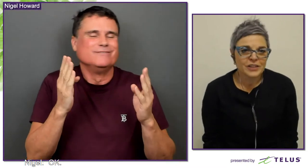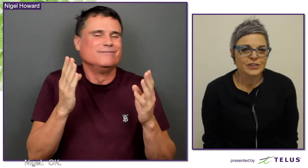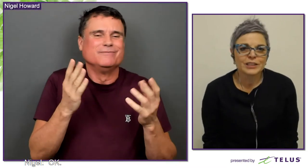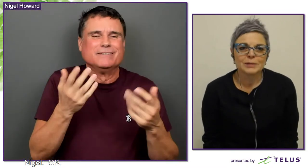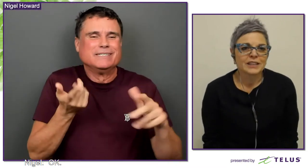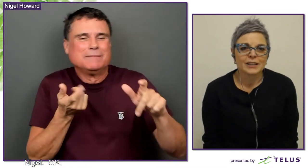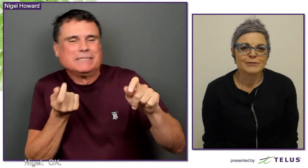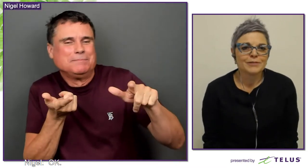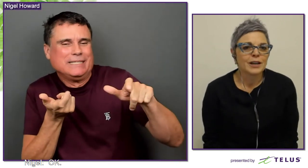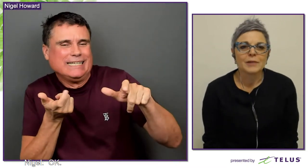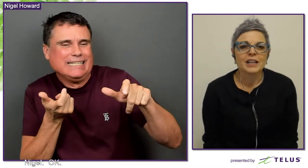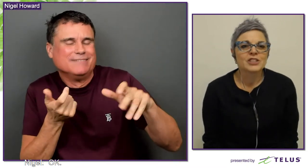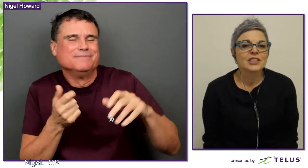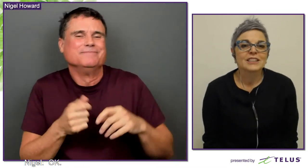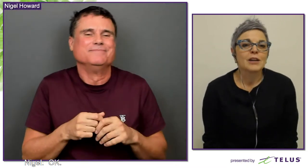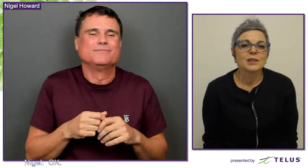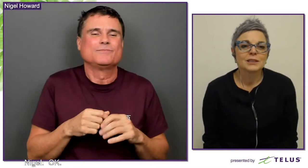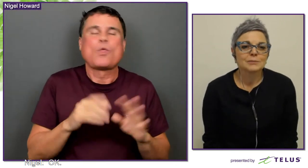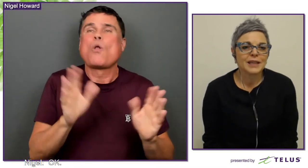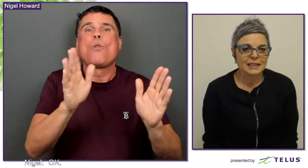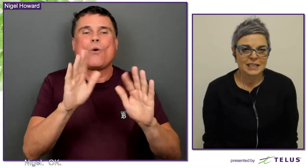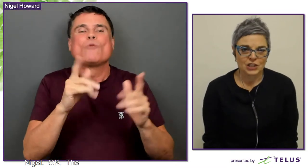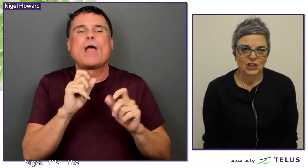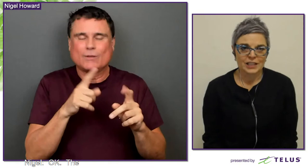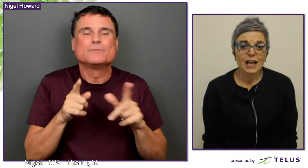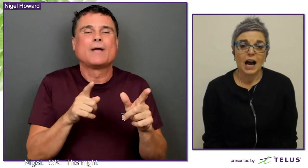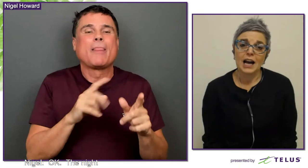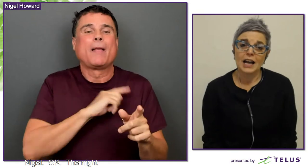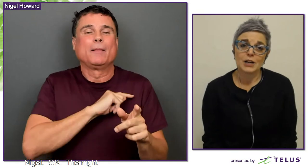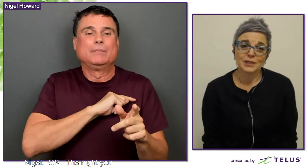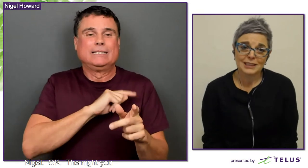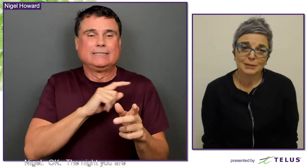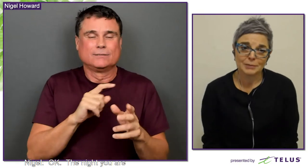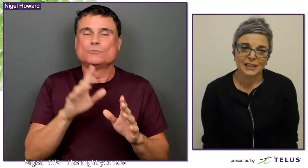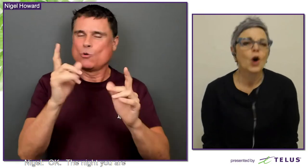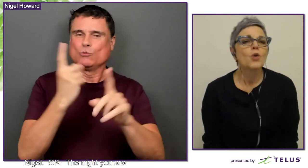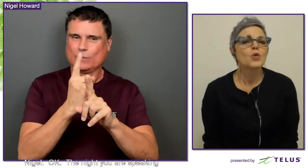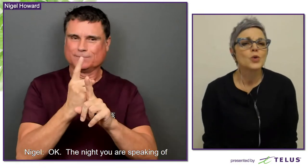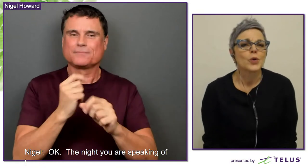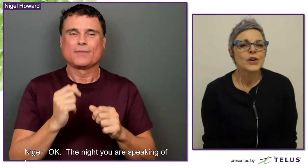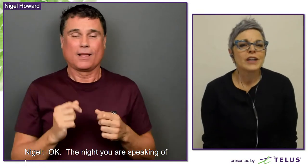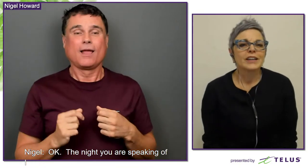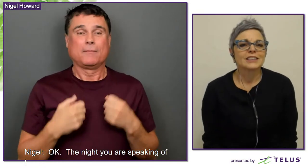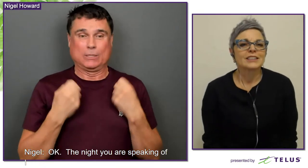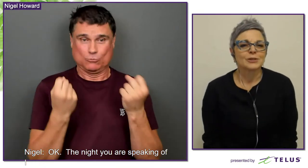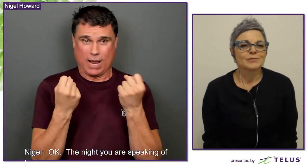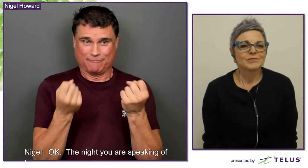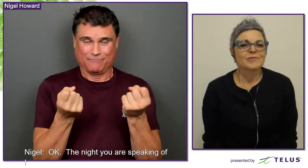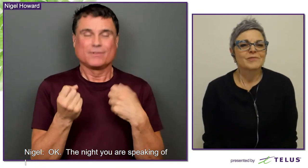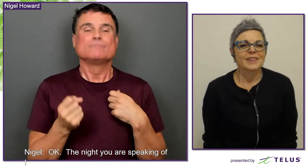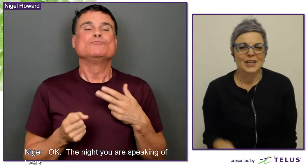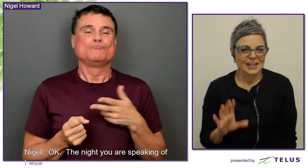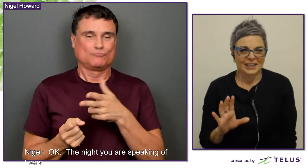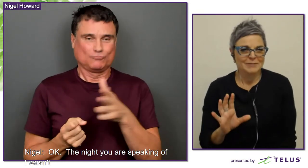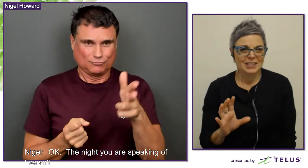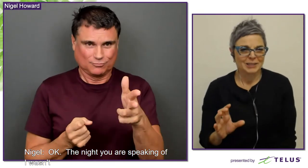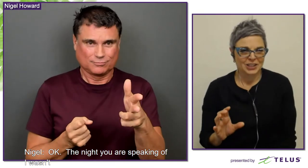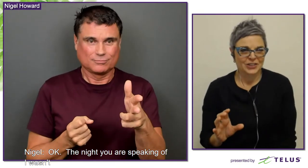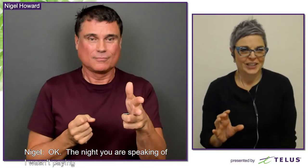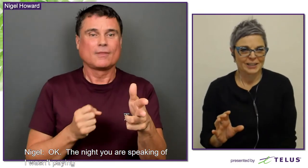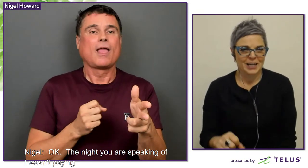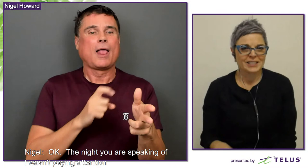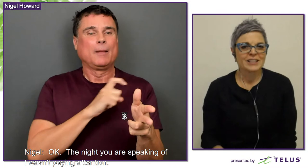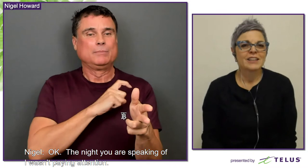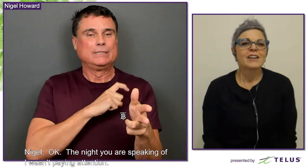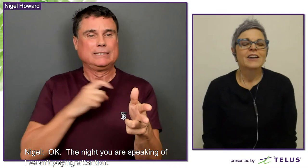The night that you're speaking of, I wasn't paying attention. I was speeding. Oh, no. Yeah, so, okay, let me just